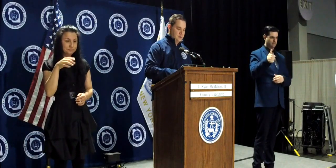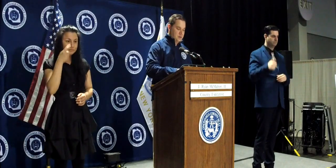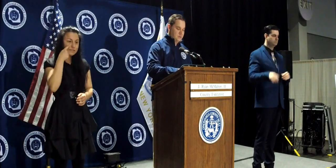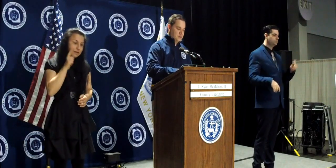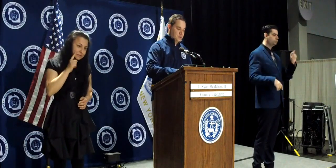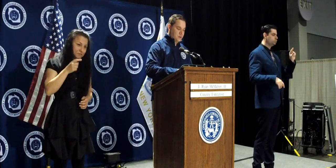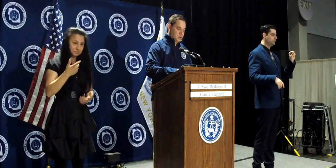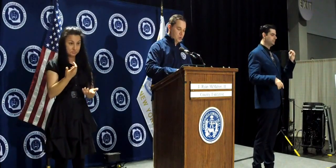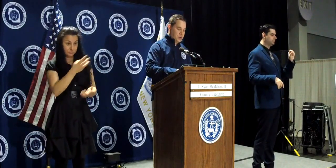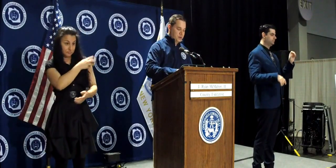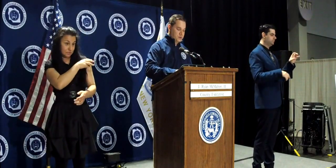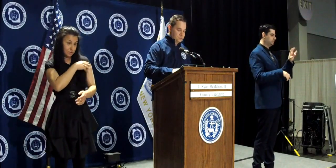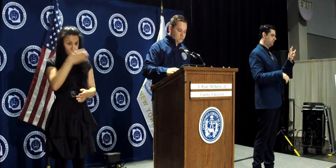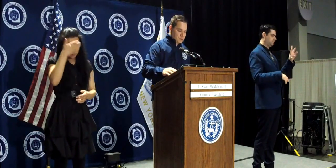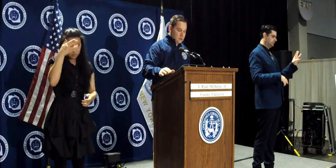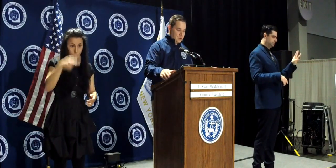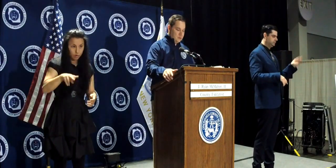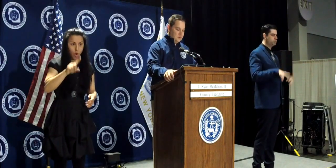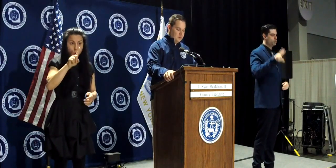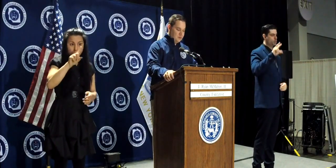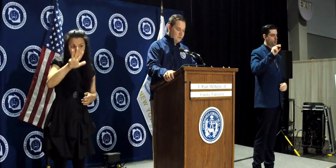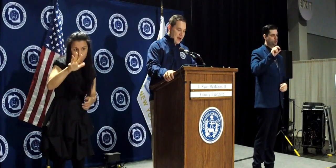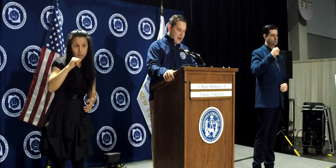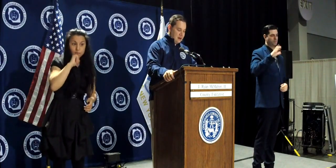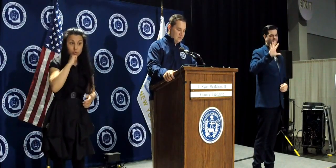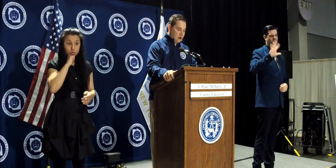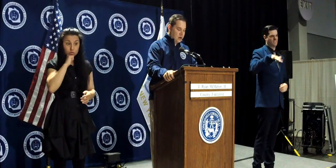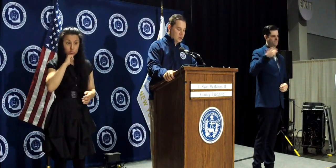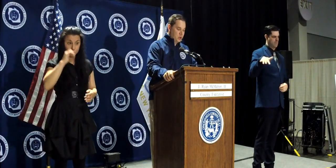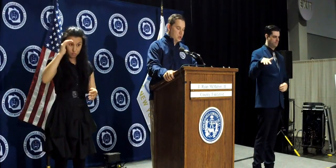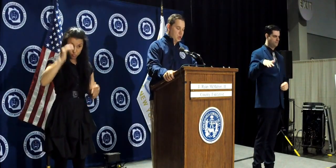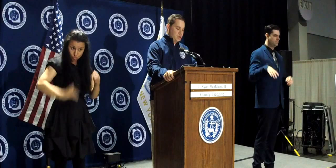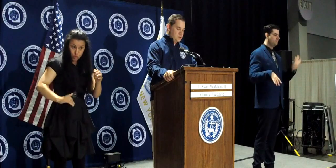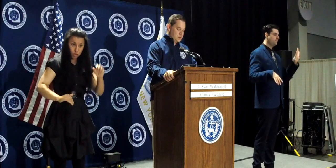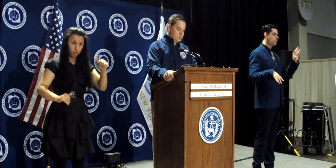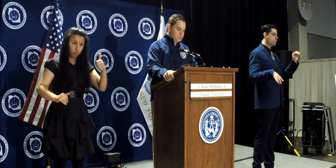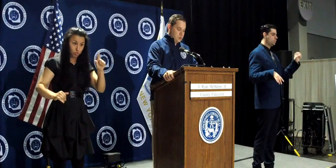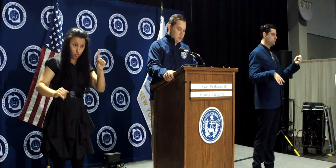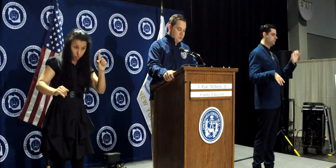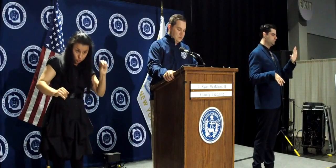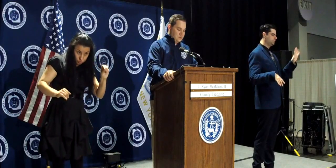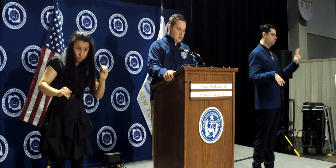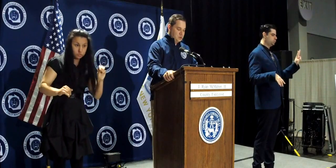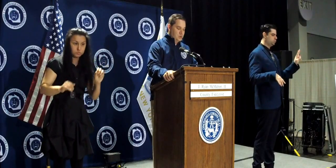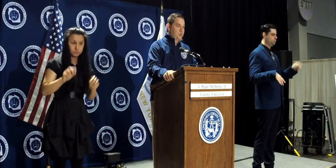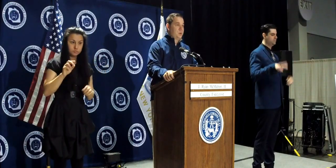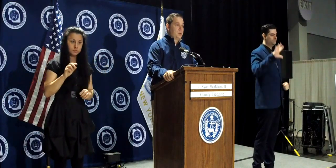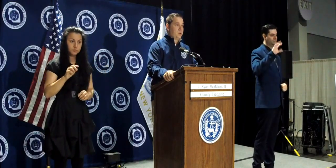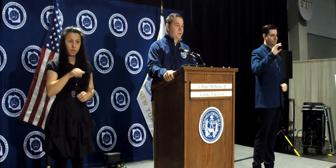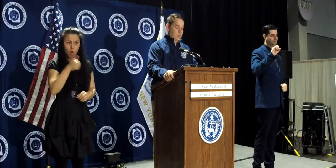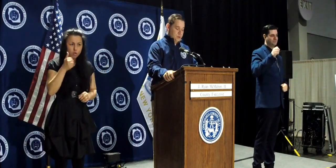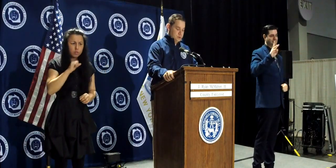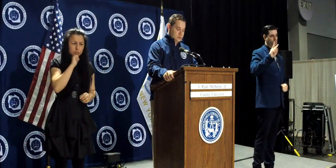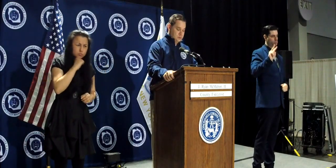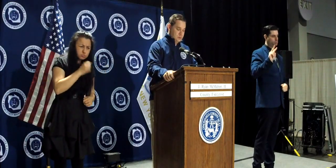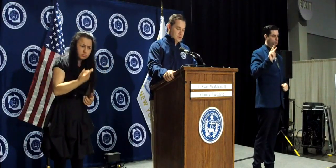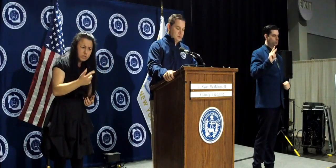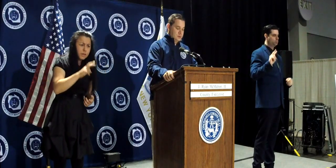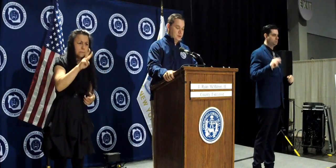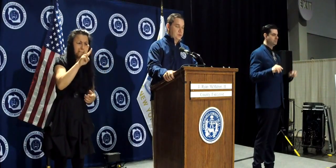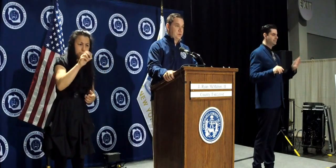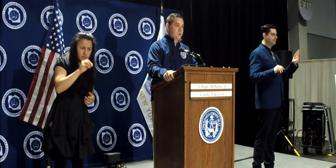76 of individuals are in their 20s. 55 are in their 30s. 52 in their